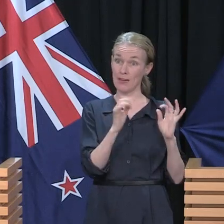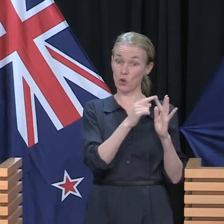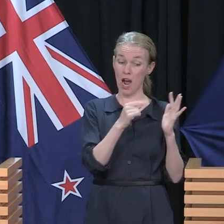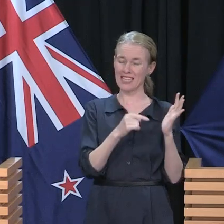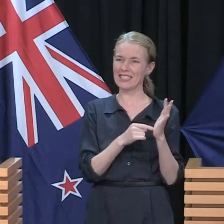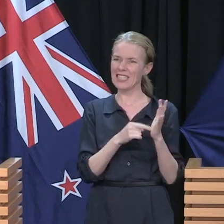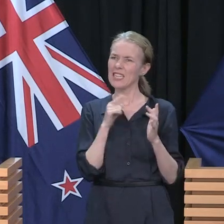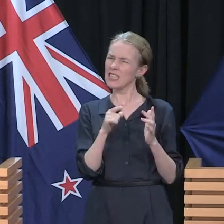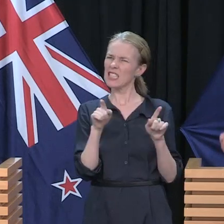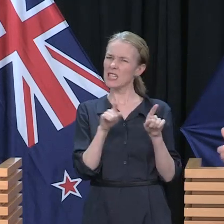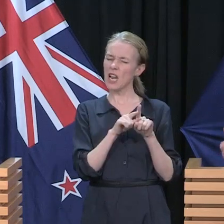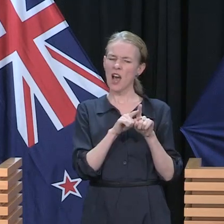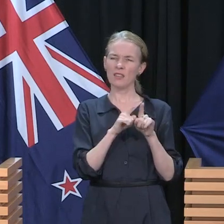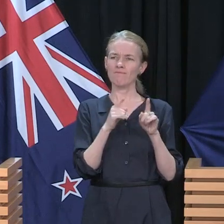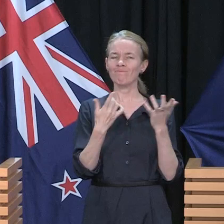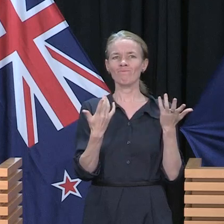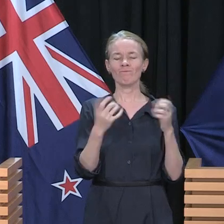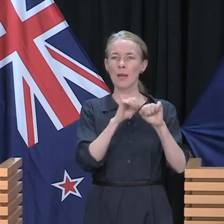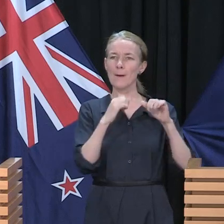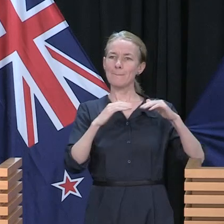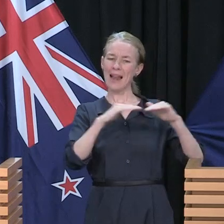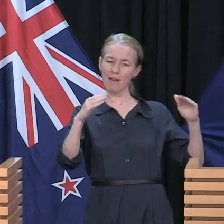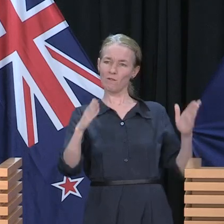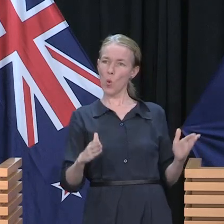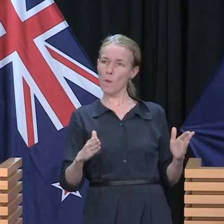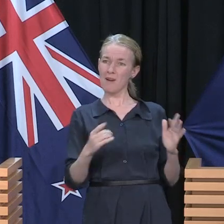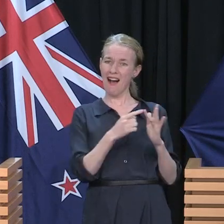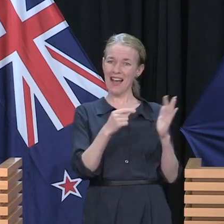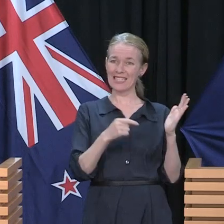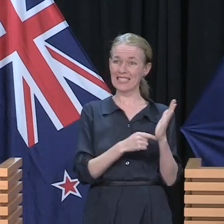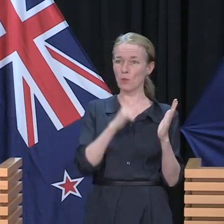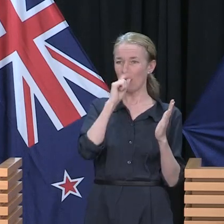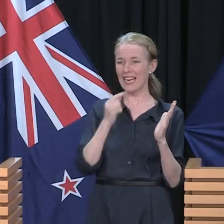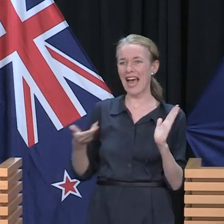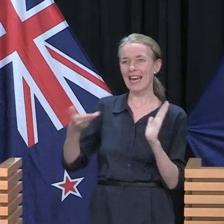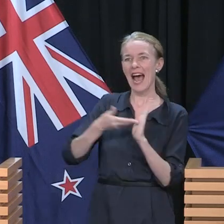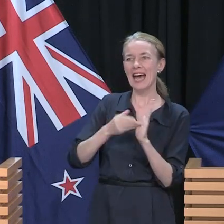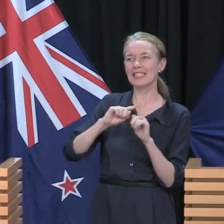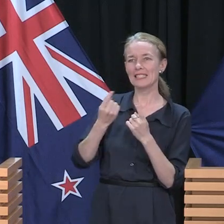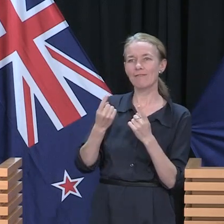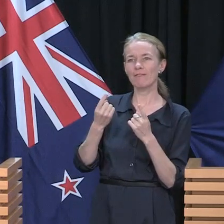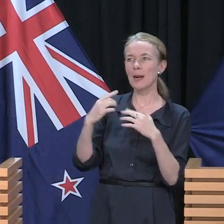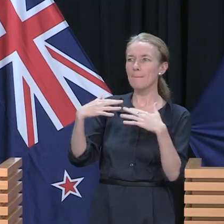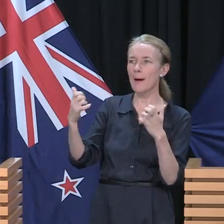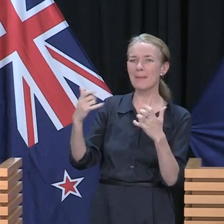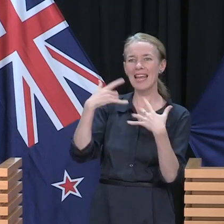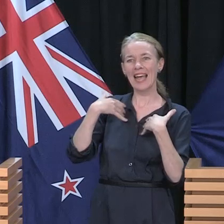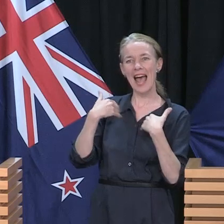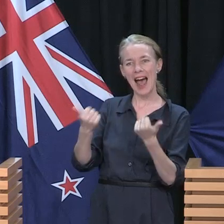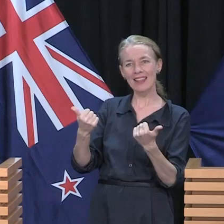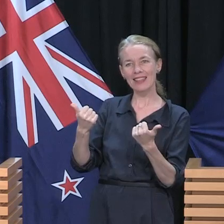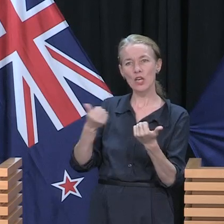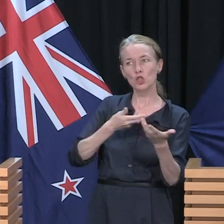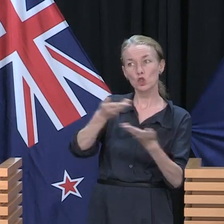can put other key public health programs. The first one of those is we've used that platform to build up the